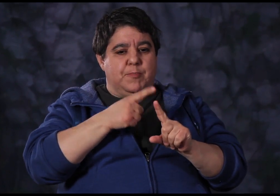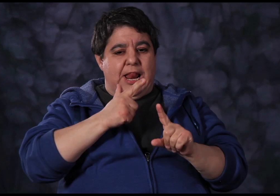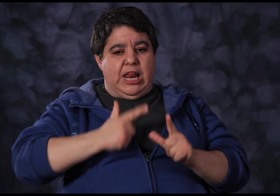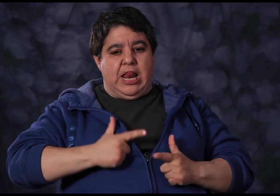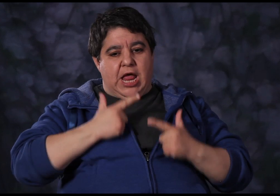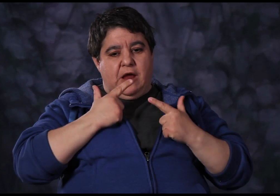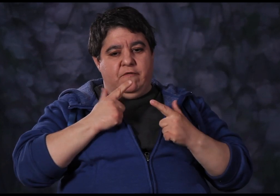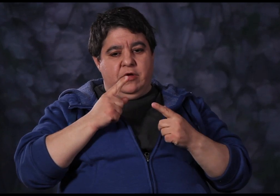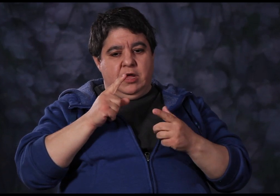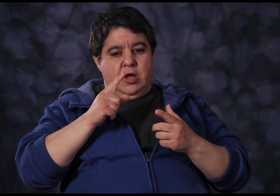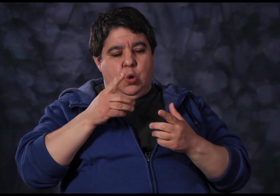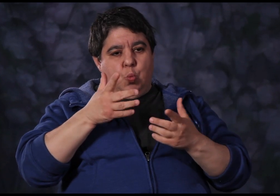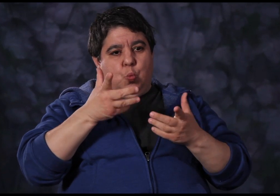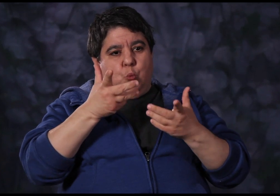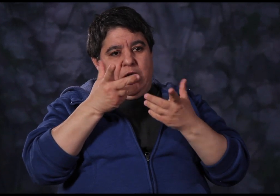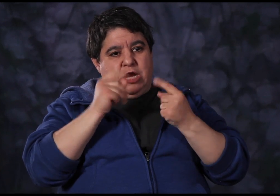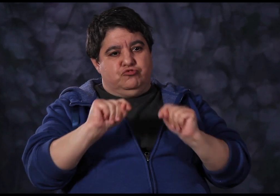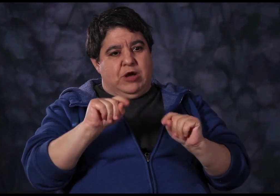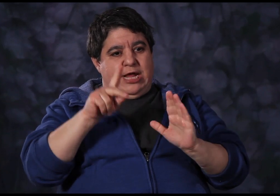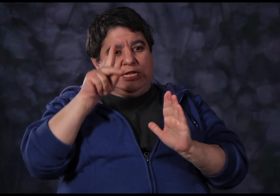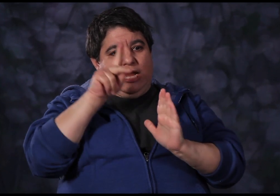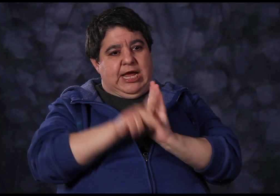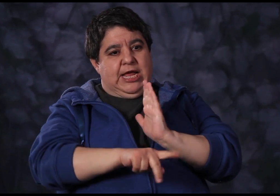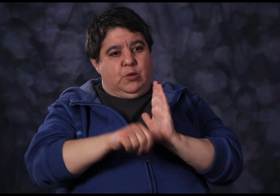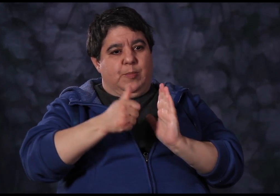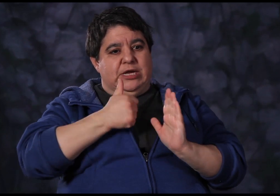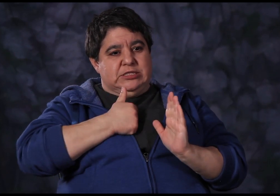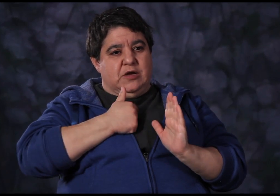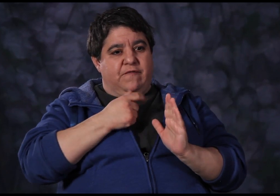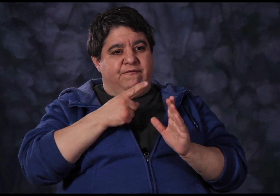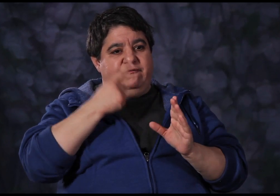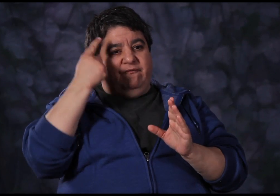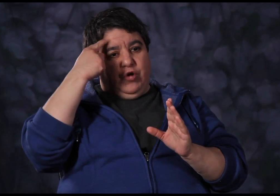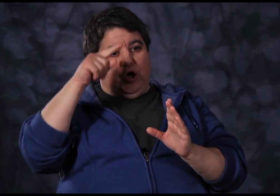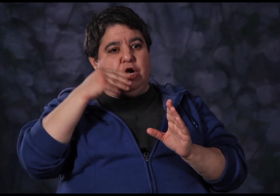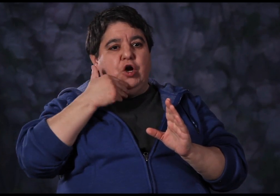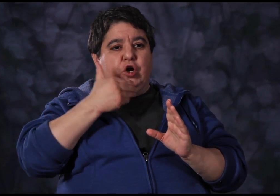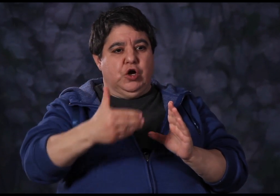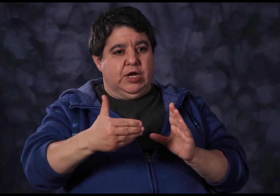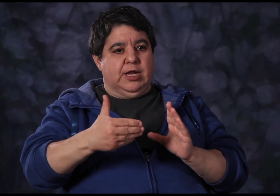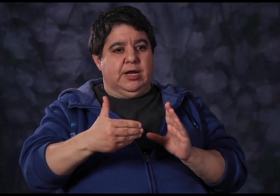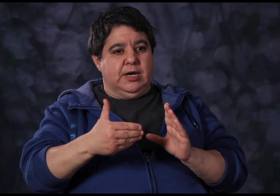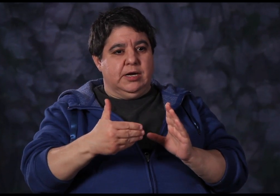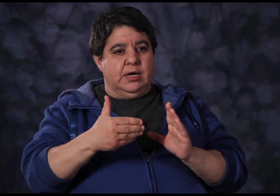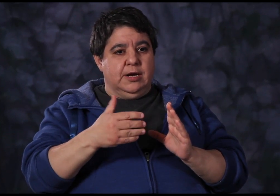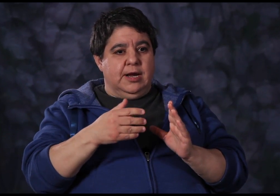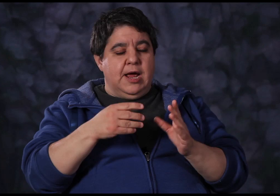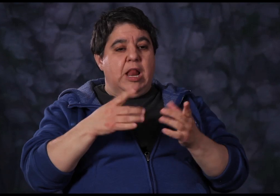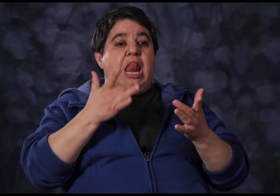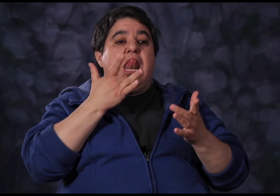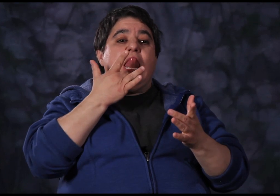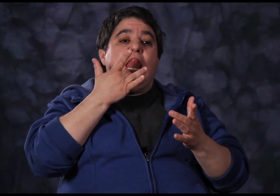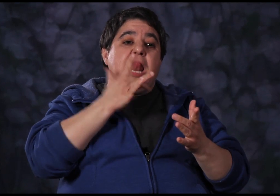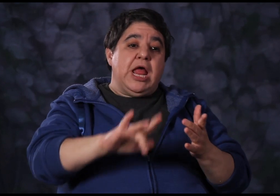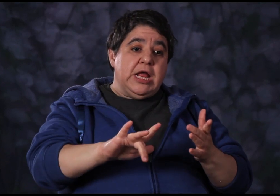I would say the darkest point in my life was when I really tried to take my own